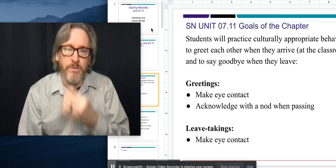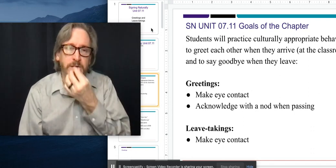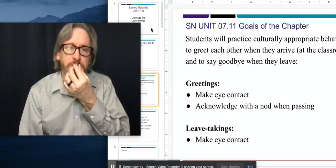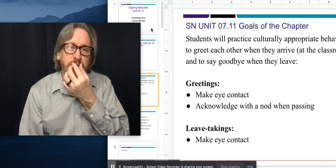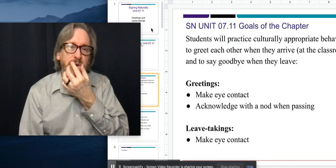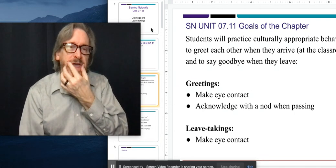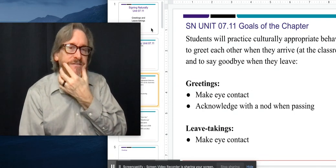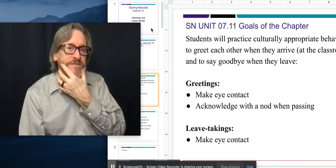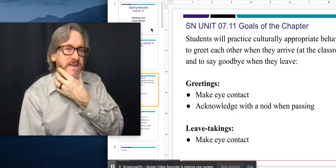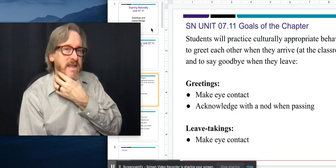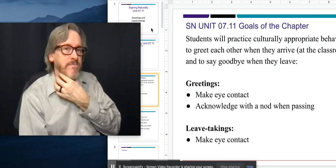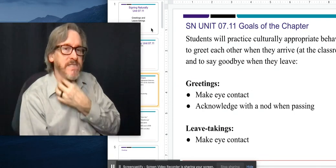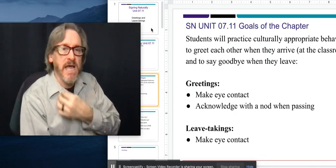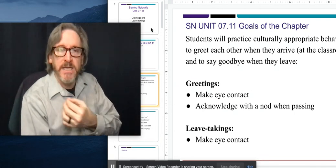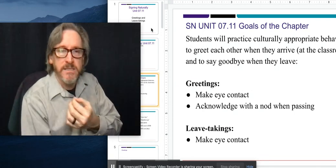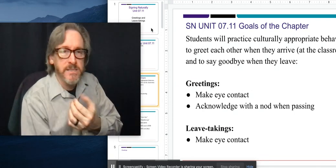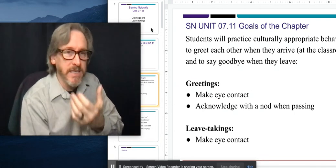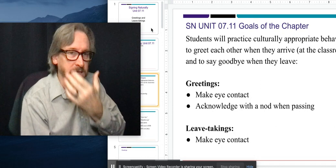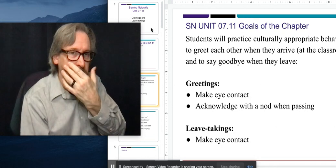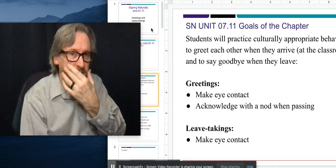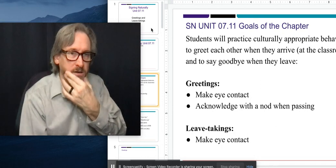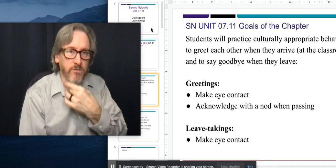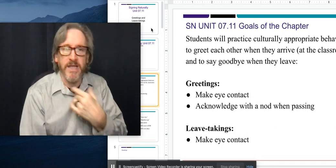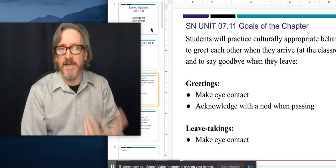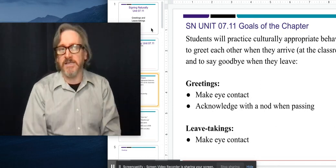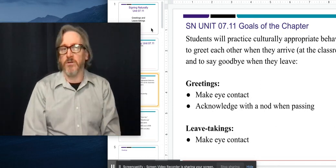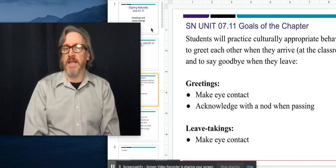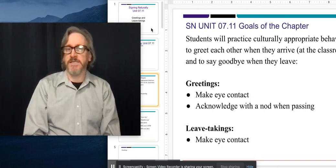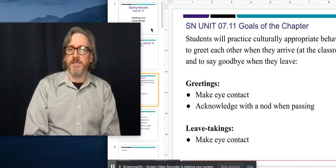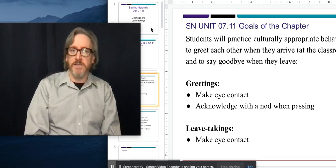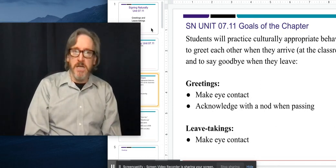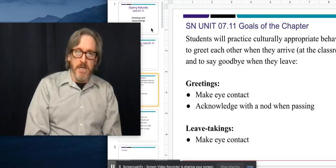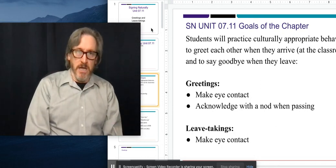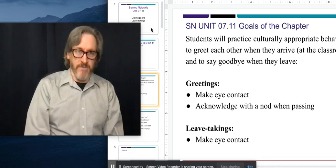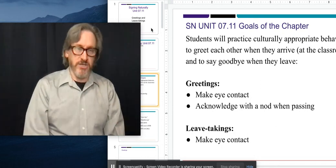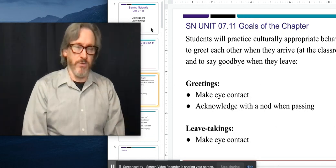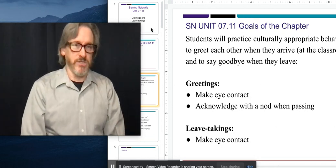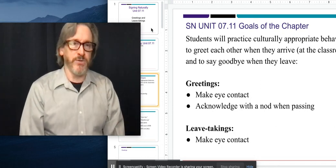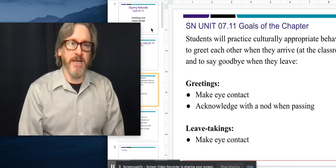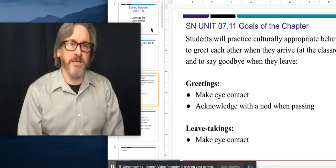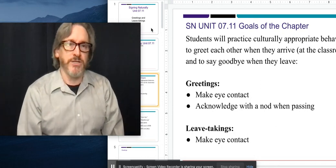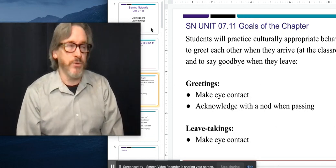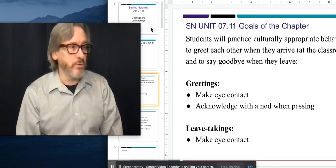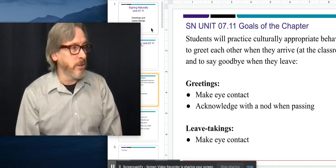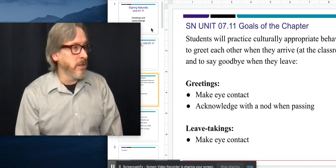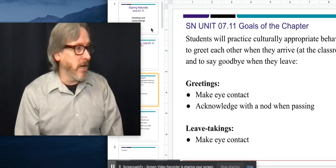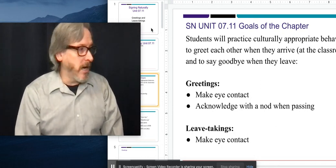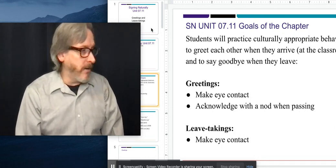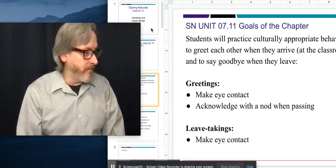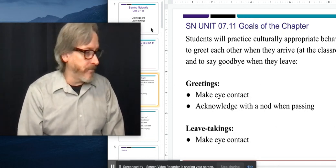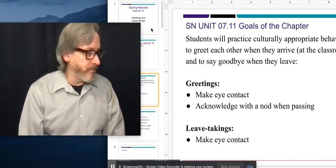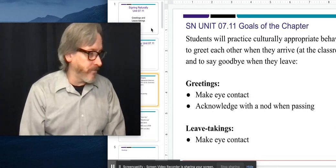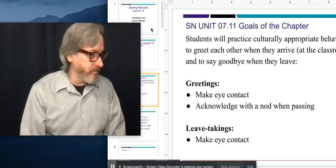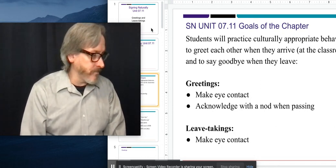It's hard because we don't have name signs in early ASL classes. Eventually,